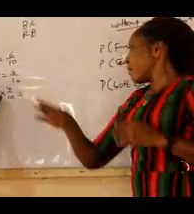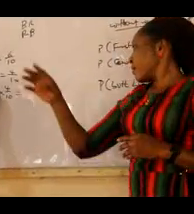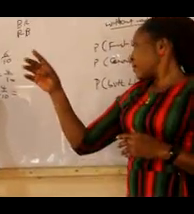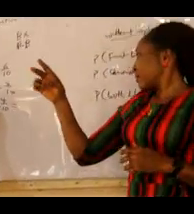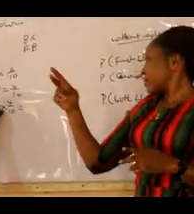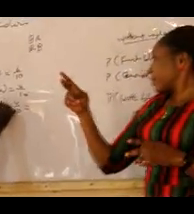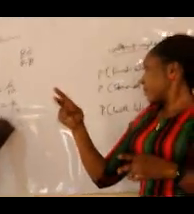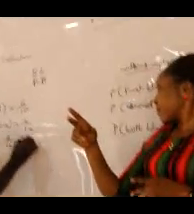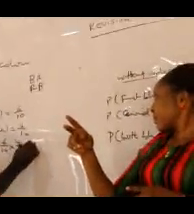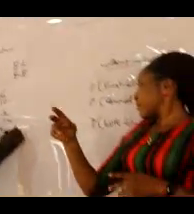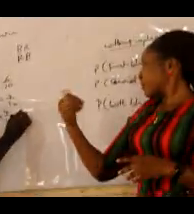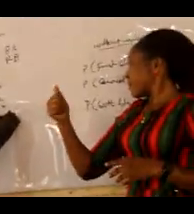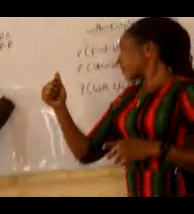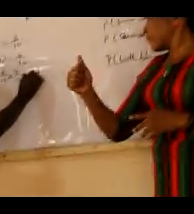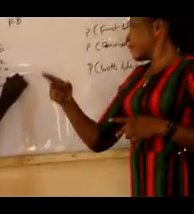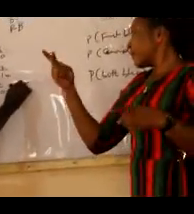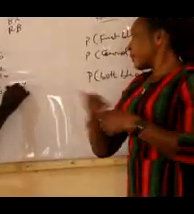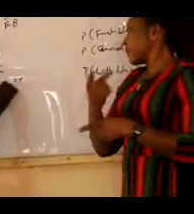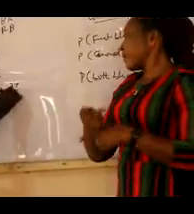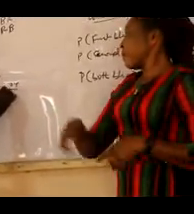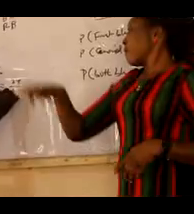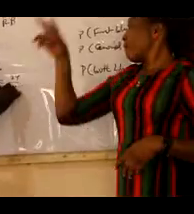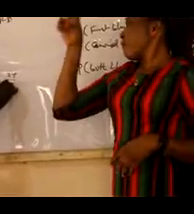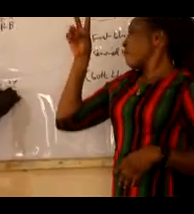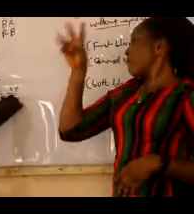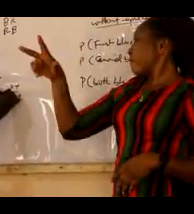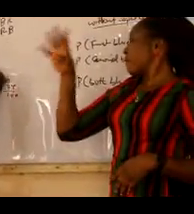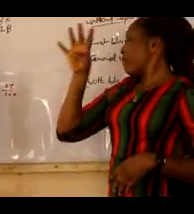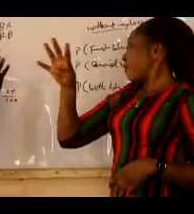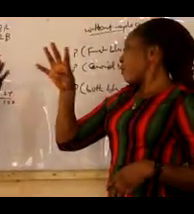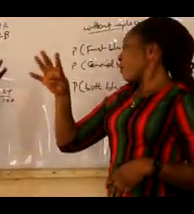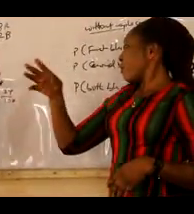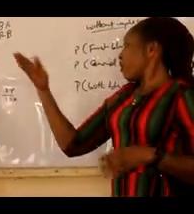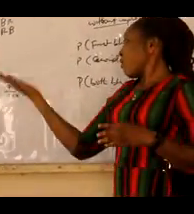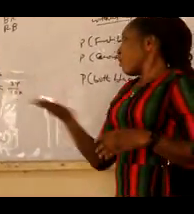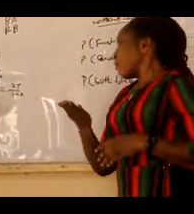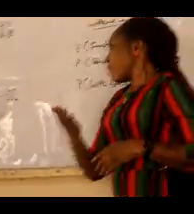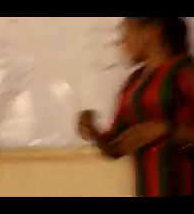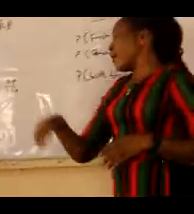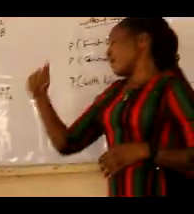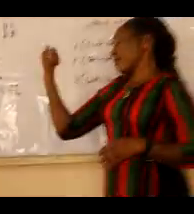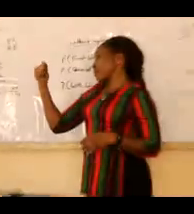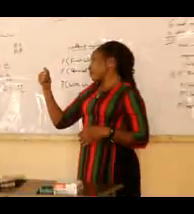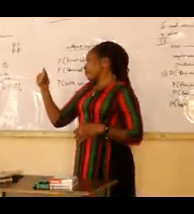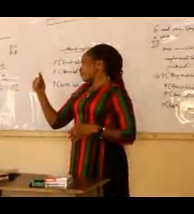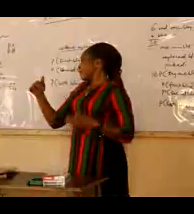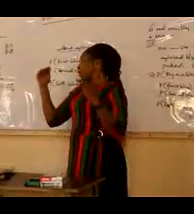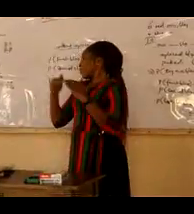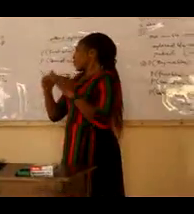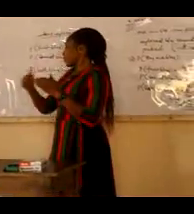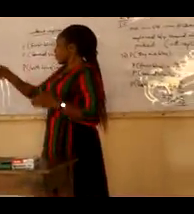you 4 times 6 is 24 over 100. Don't handle it here, don't divide yet.